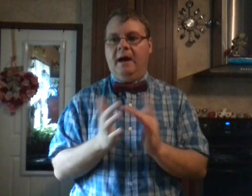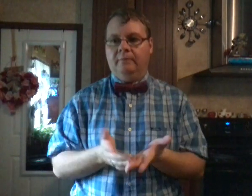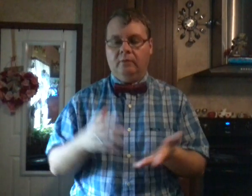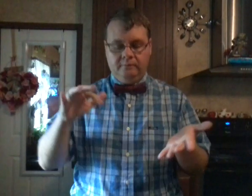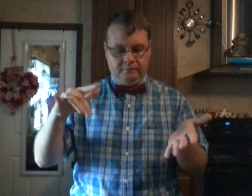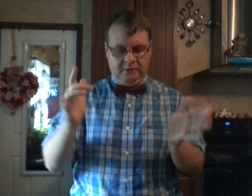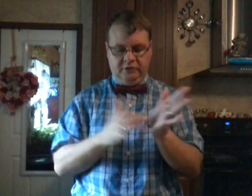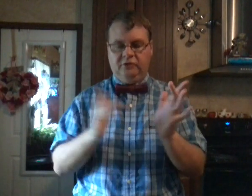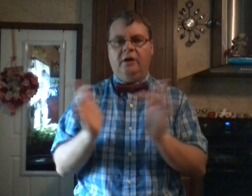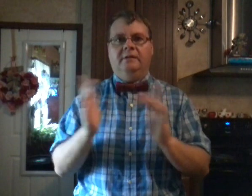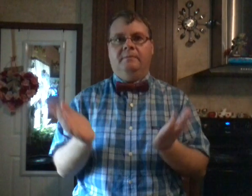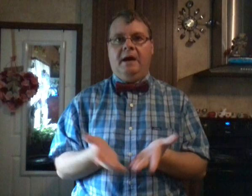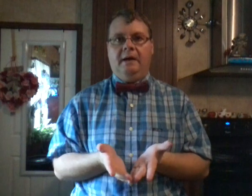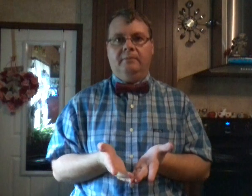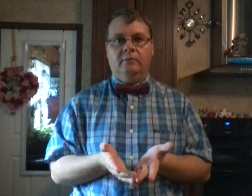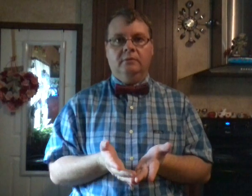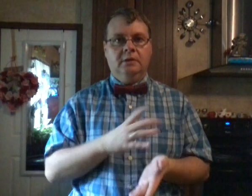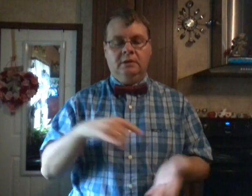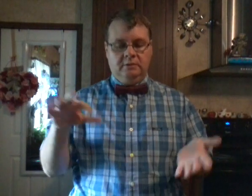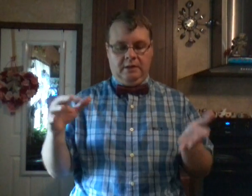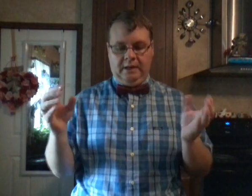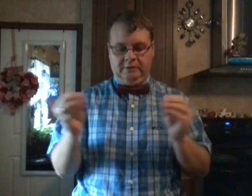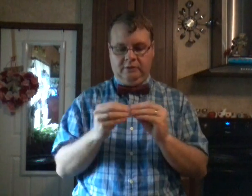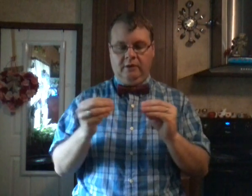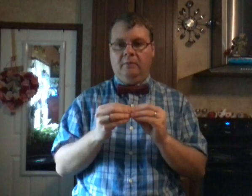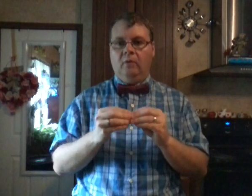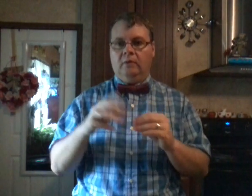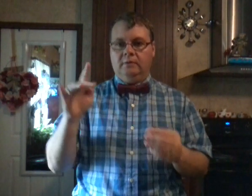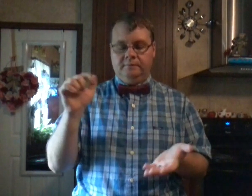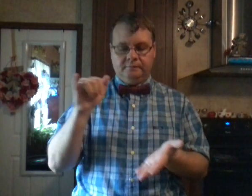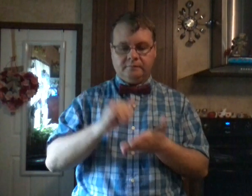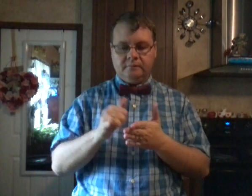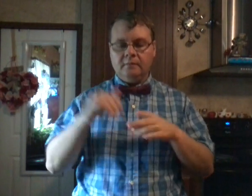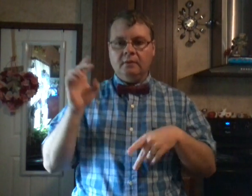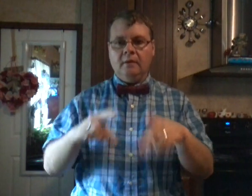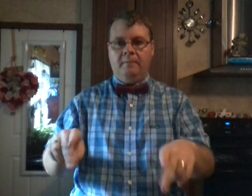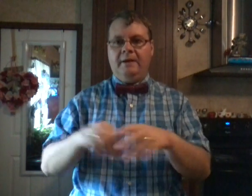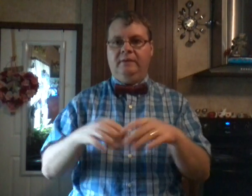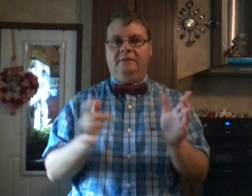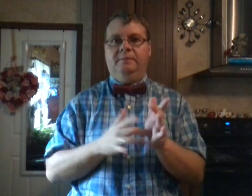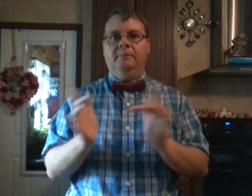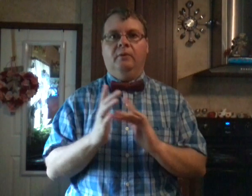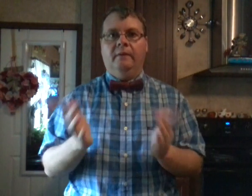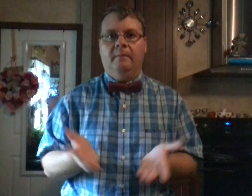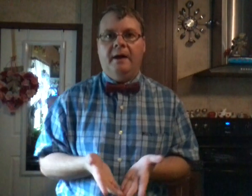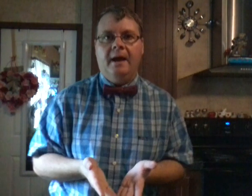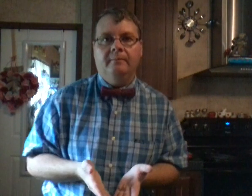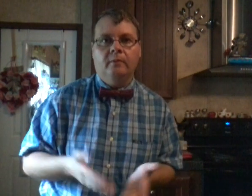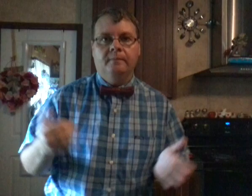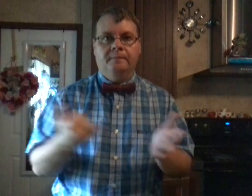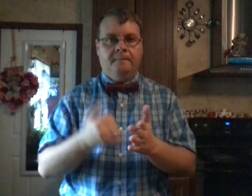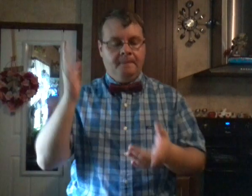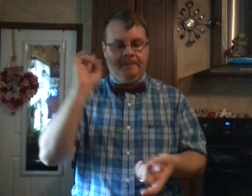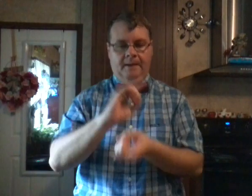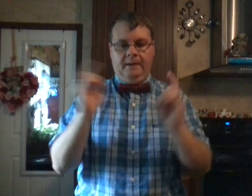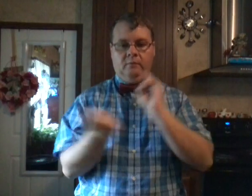bible study the bible and like study more about these people in the bible and